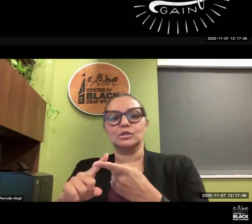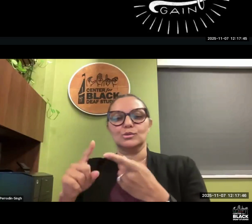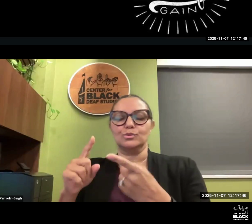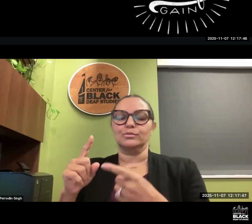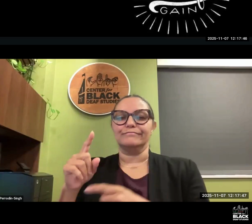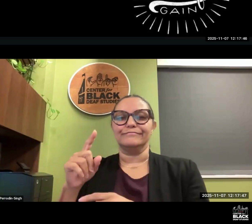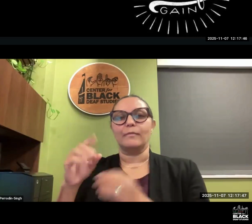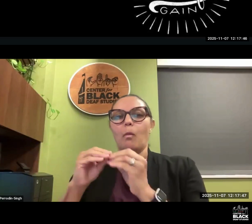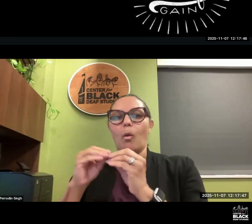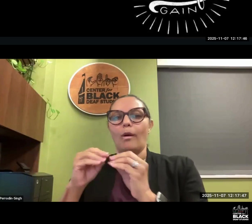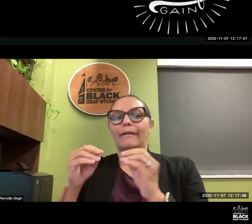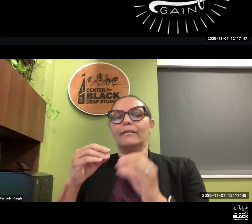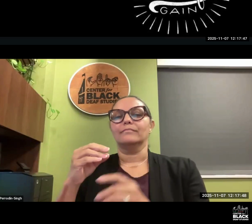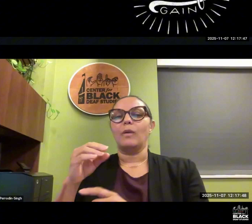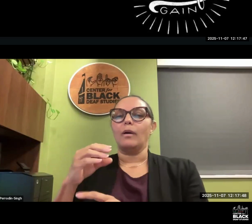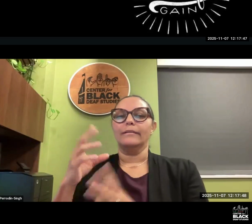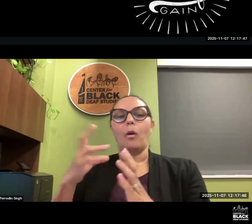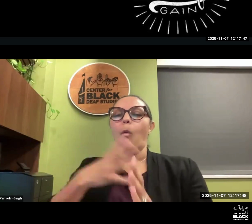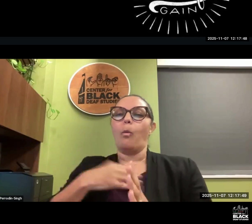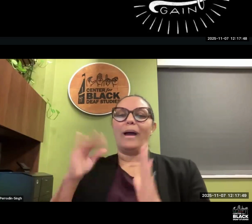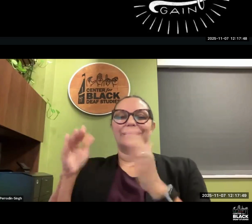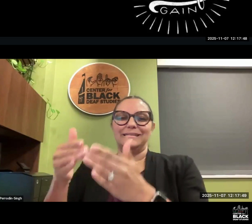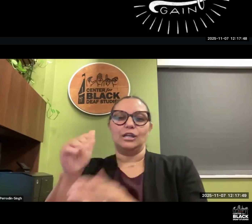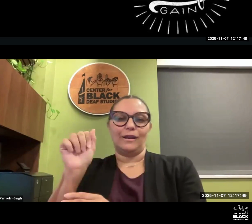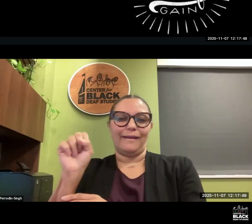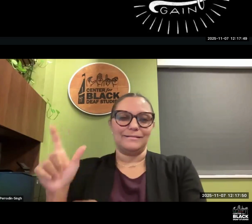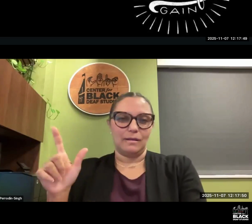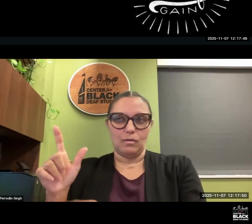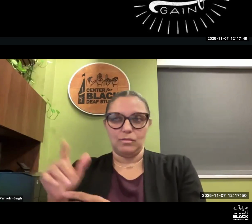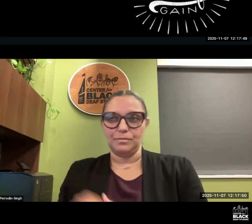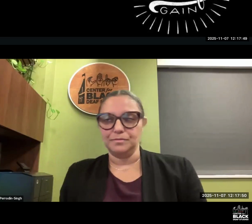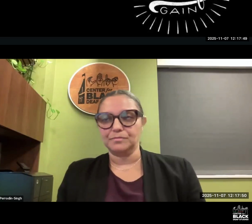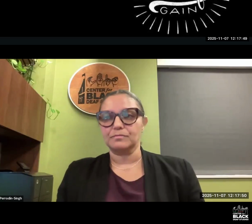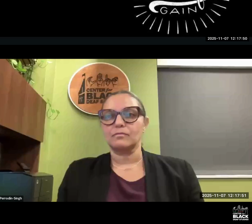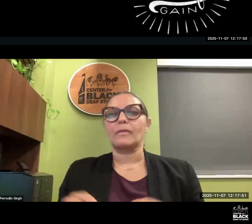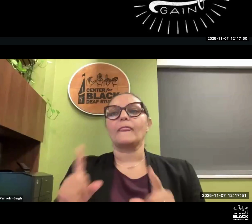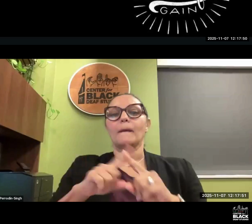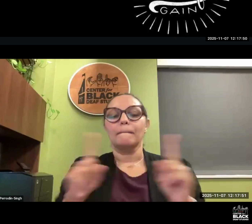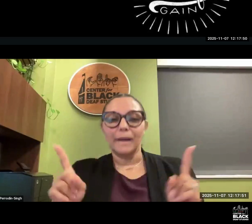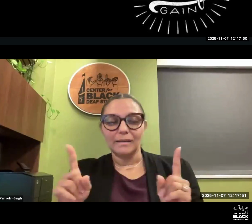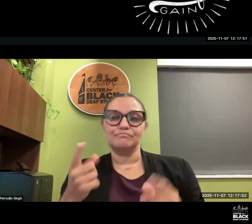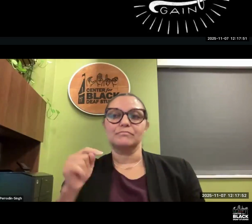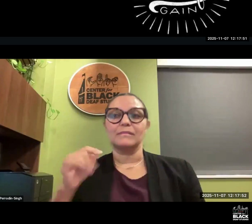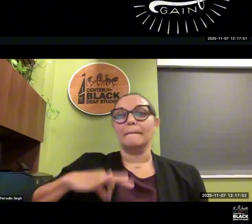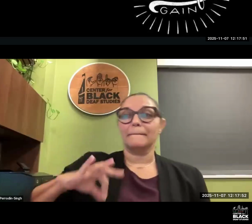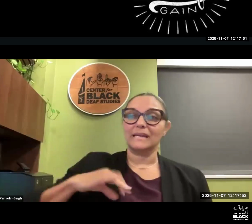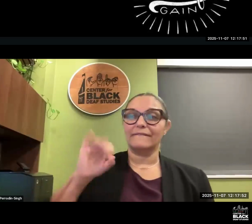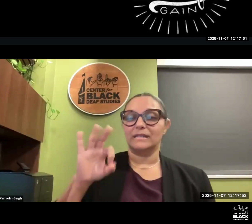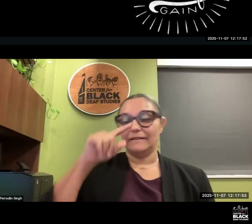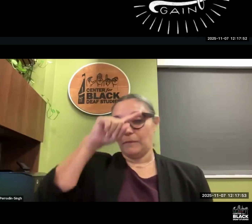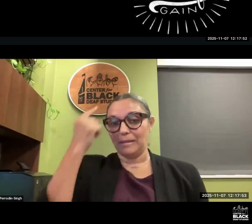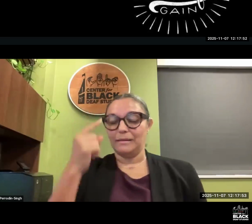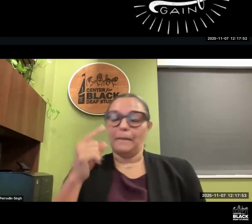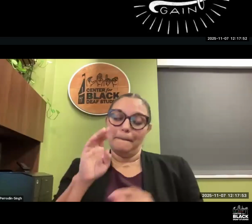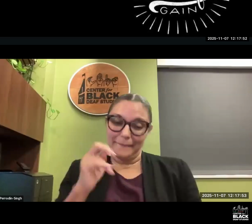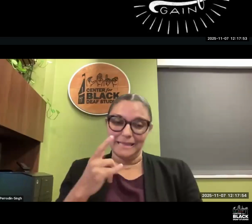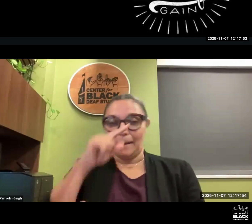Over time, I did learn about standardized or white-centered American Sign